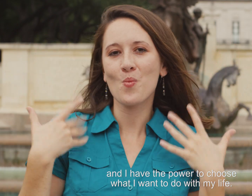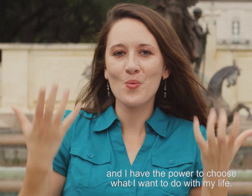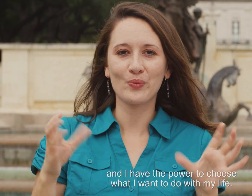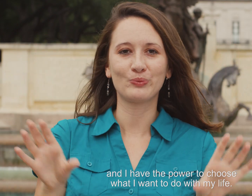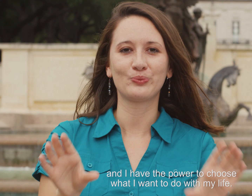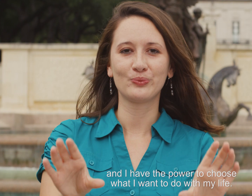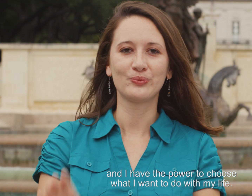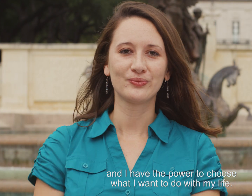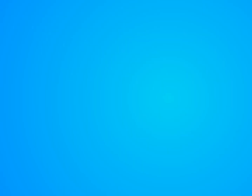want to do with my life.